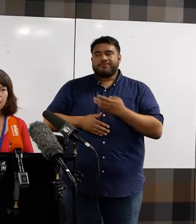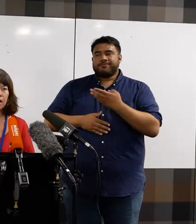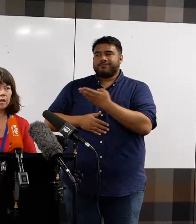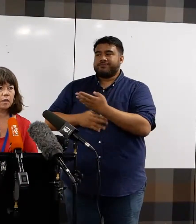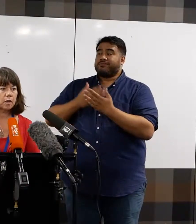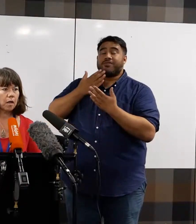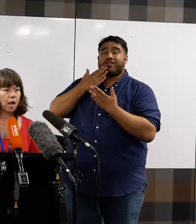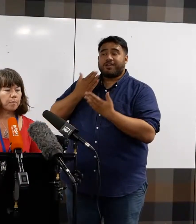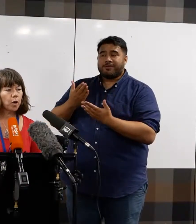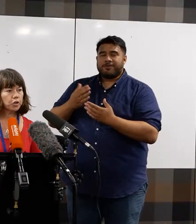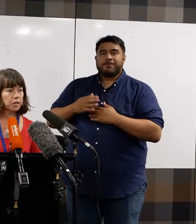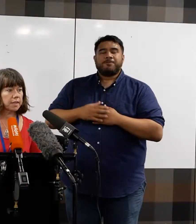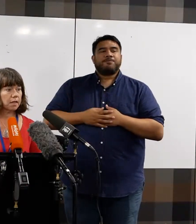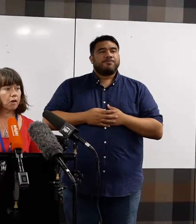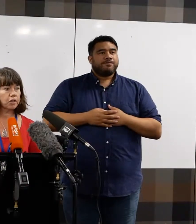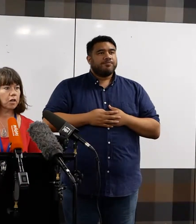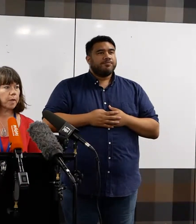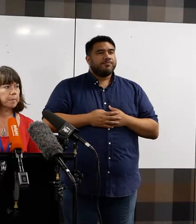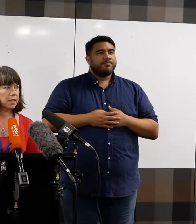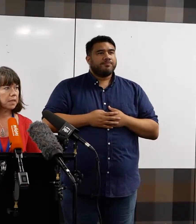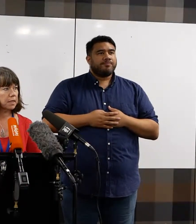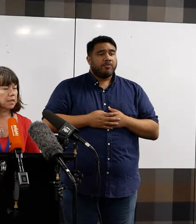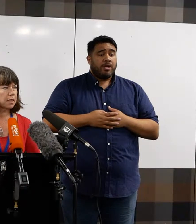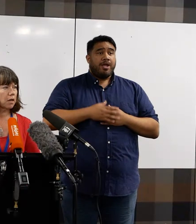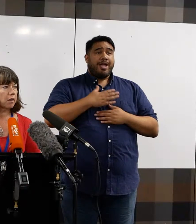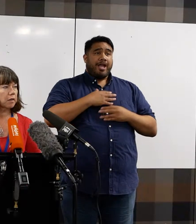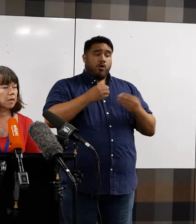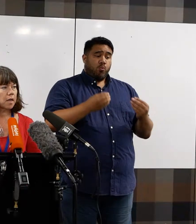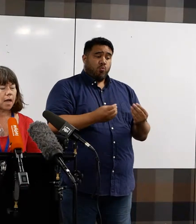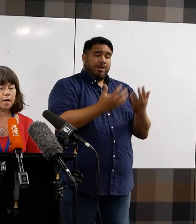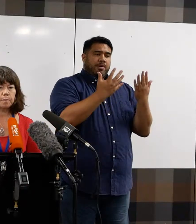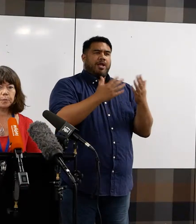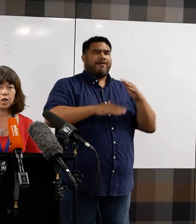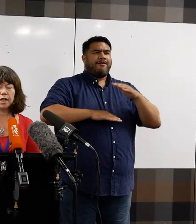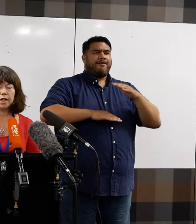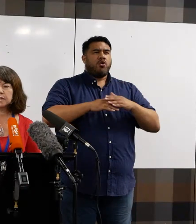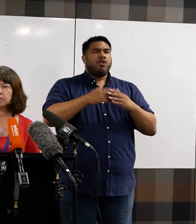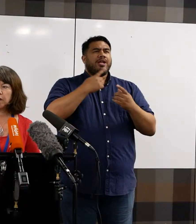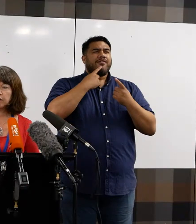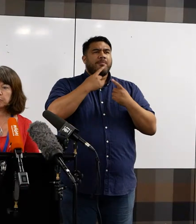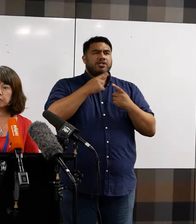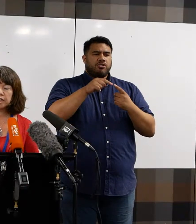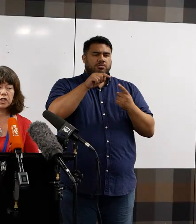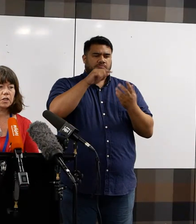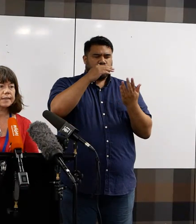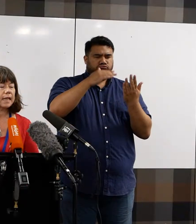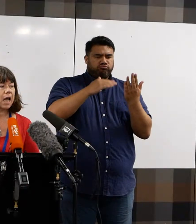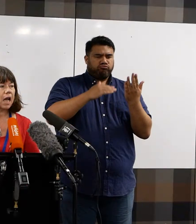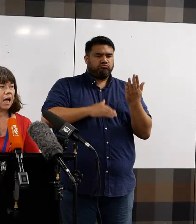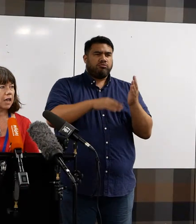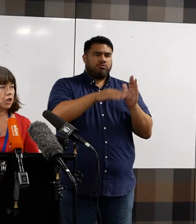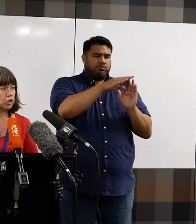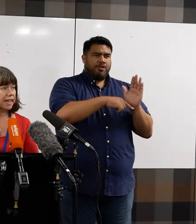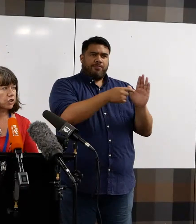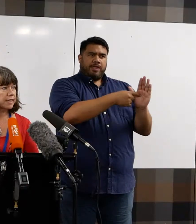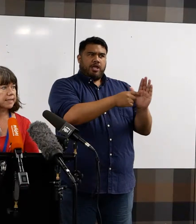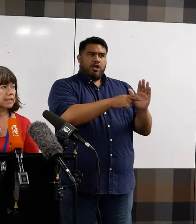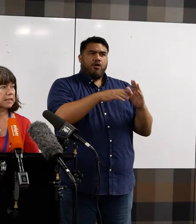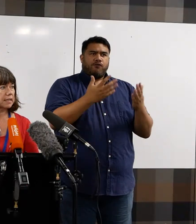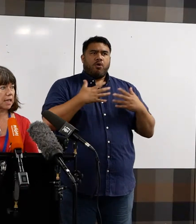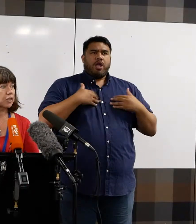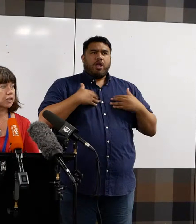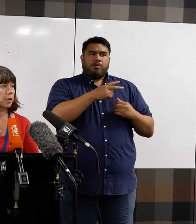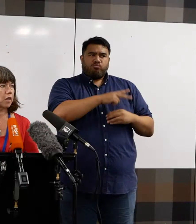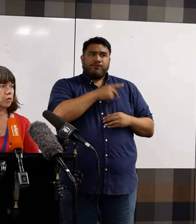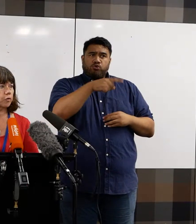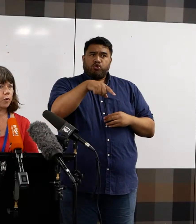of our approach to this are on our website in our guidelines for health professionals. Contact tracing